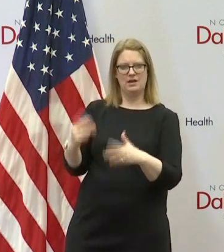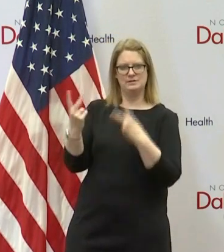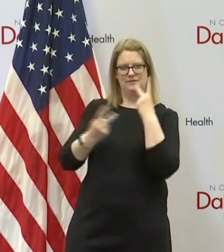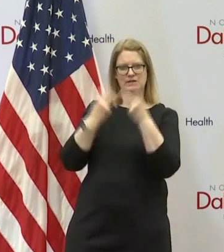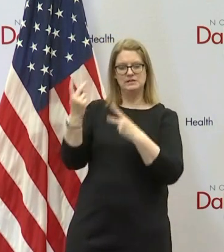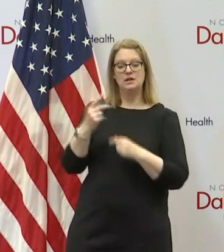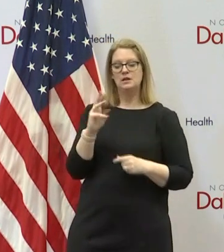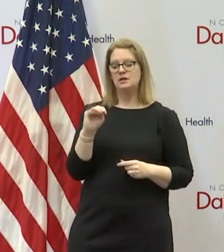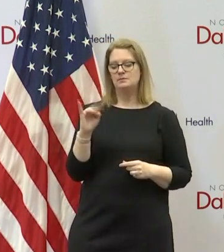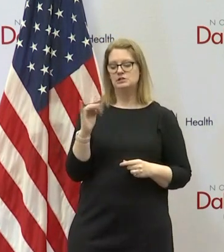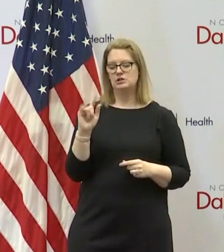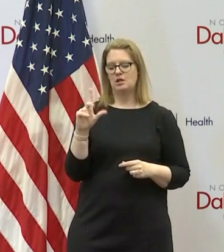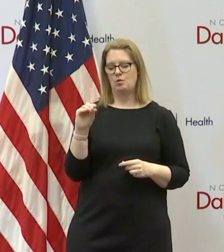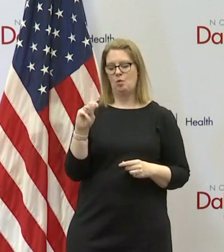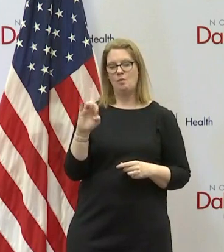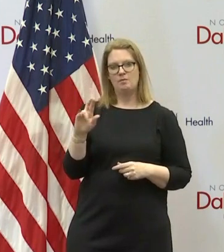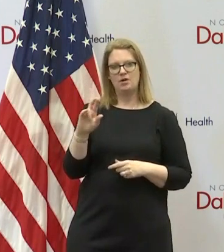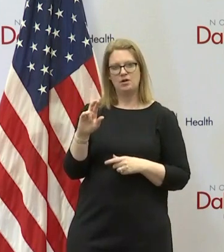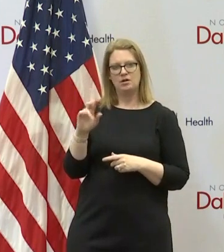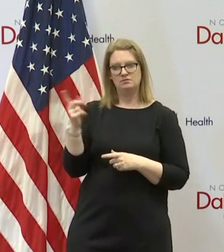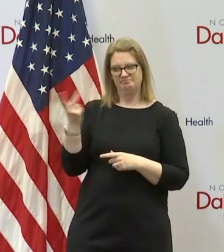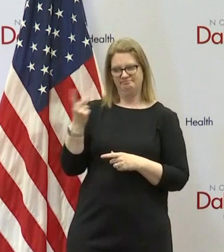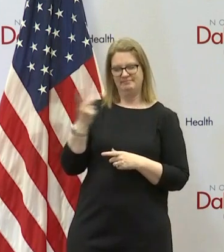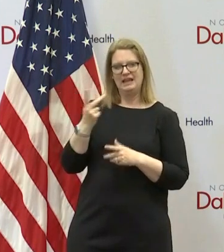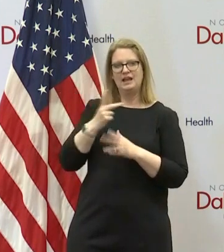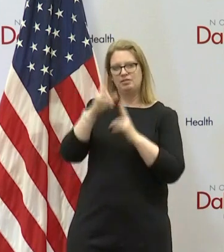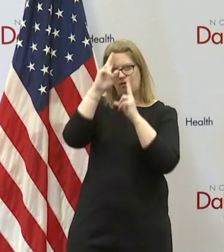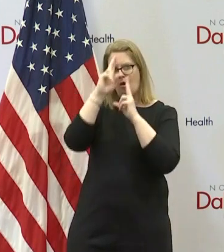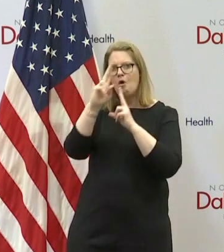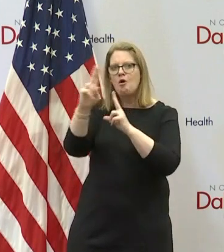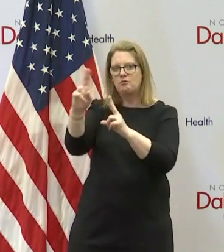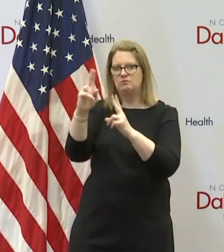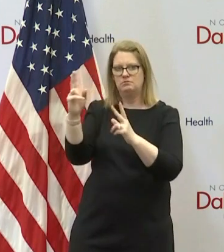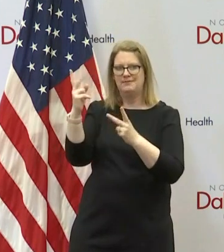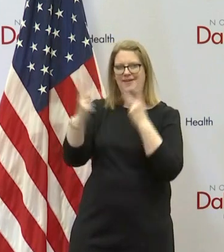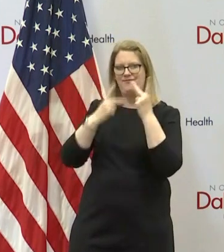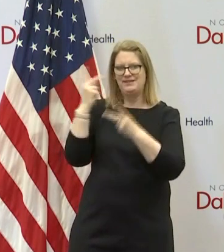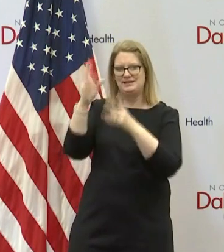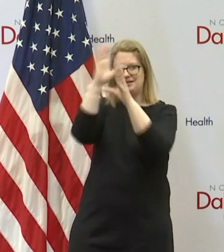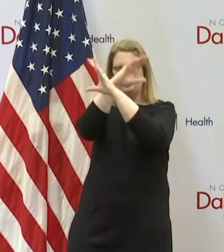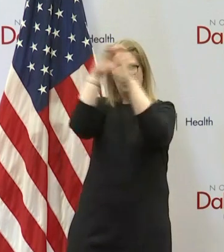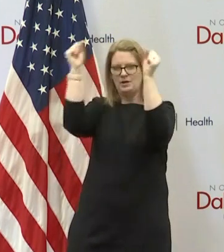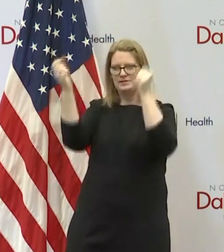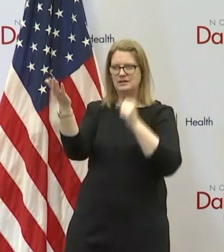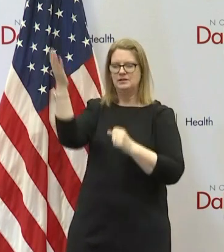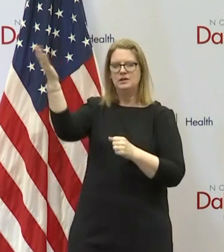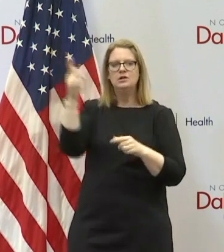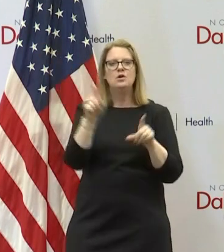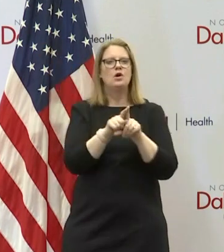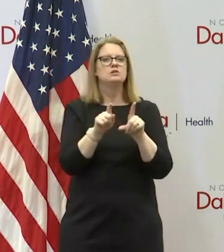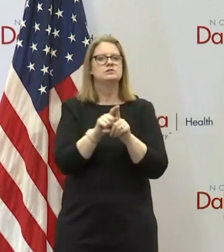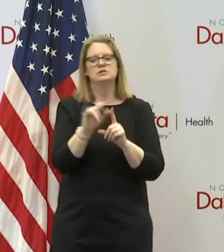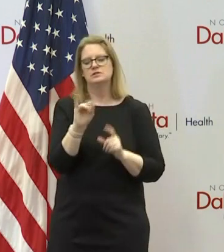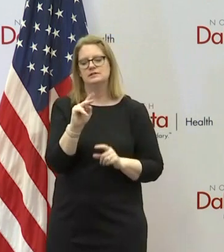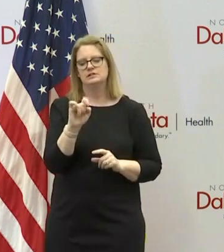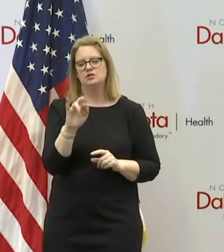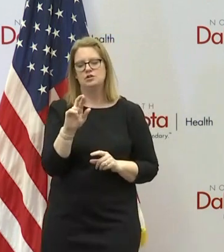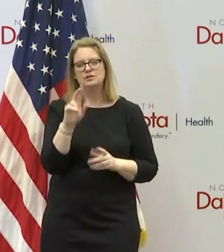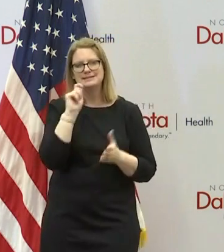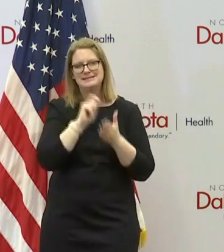the honor of visiting the White House to meet with President Trump. Along at the visit also was Interior Secretary David